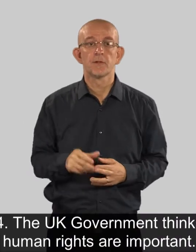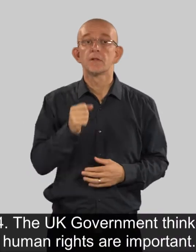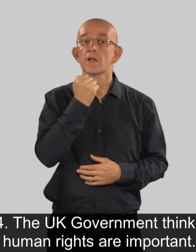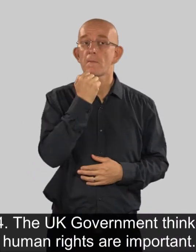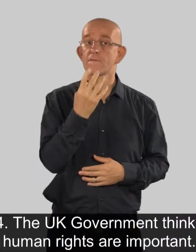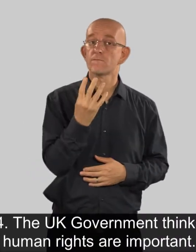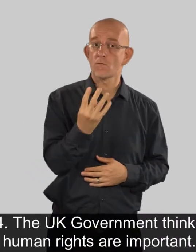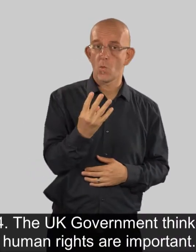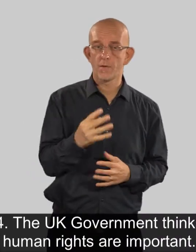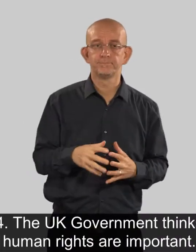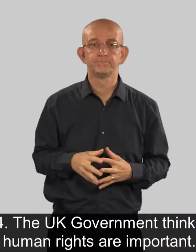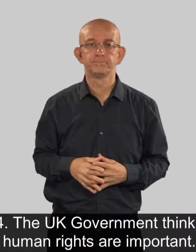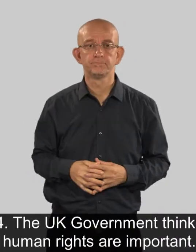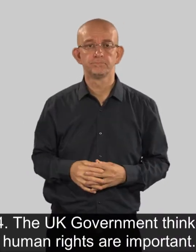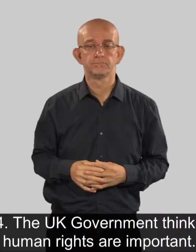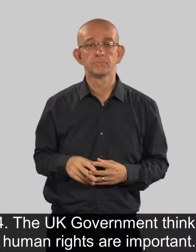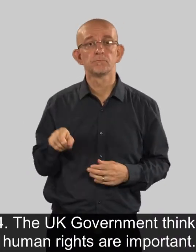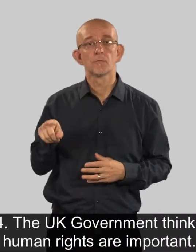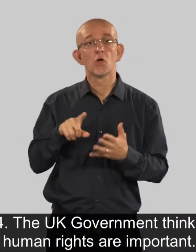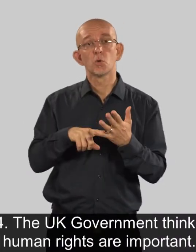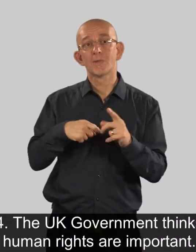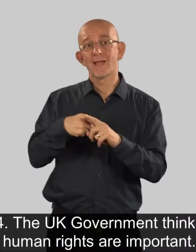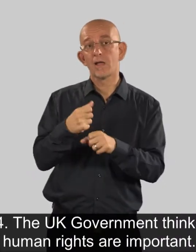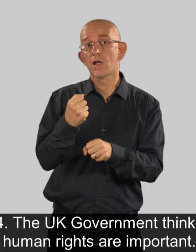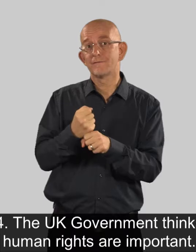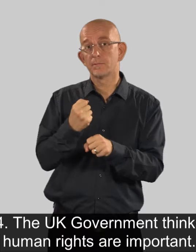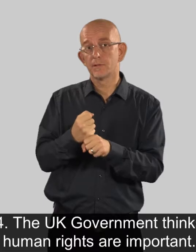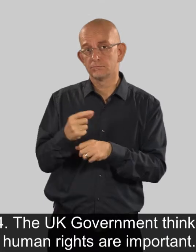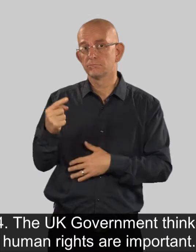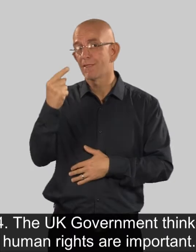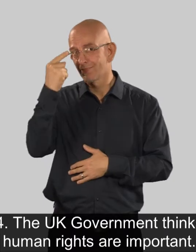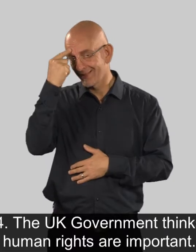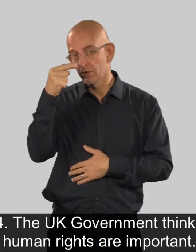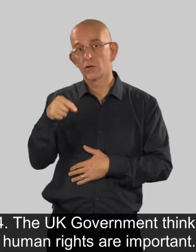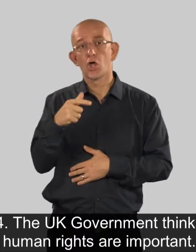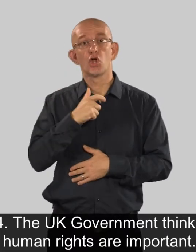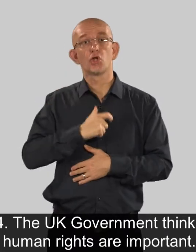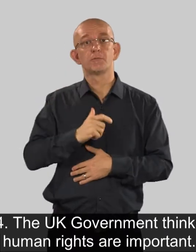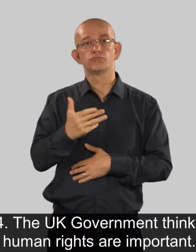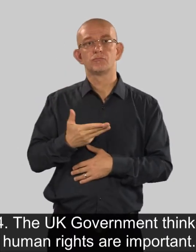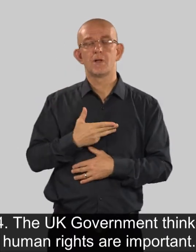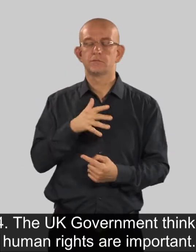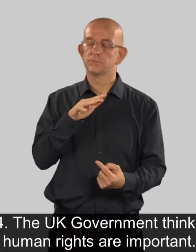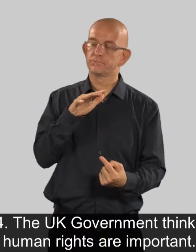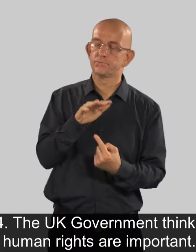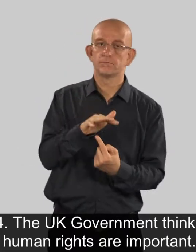Four. The UK government thinks human rights are important.